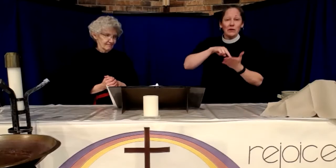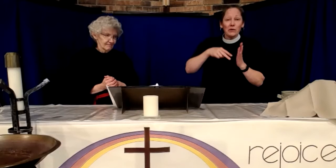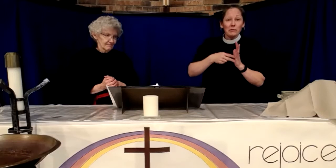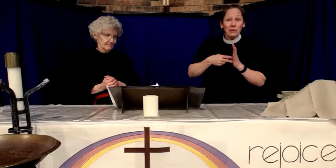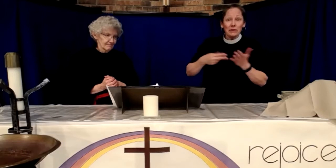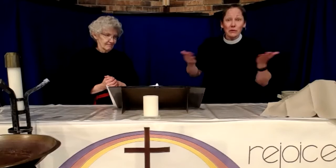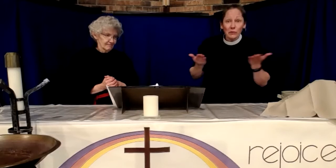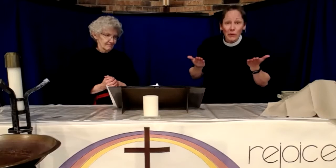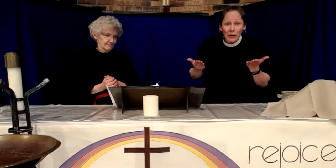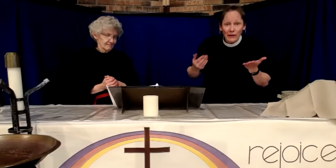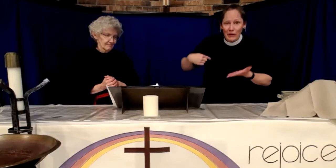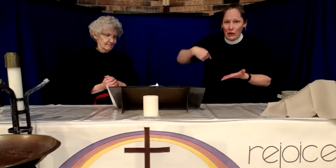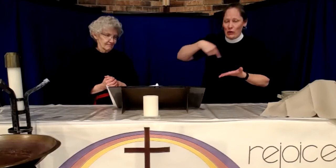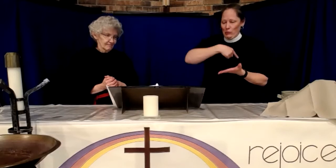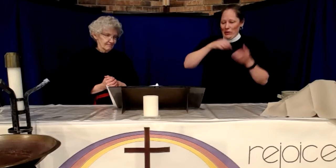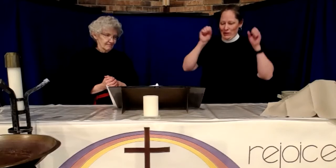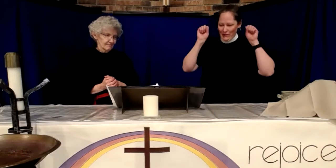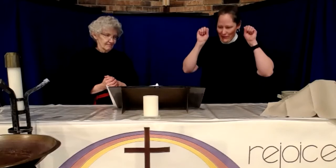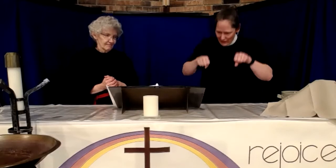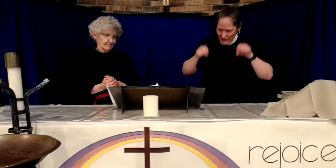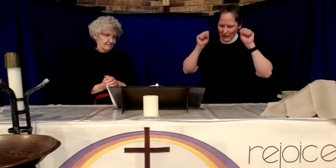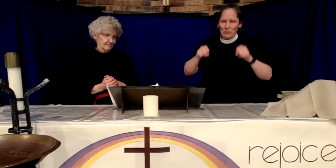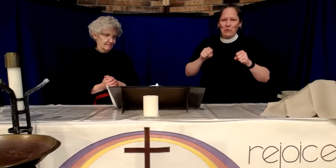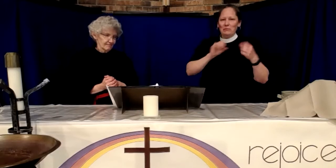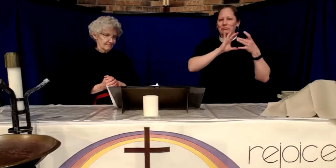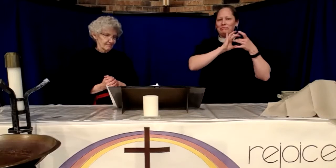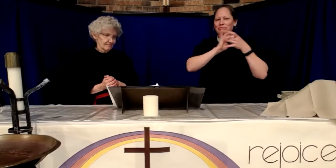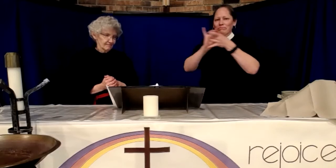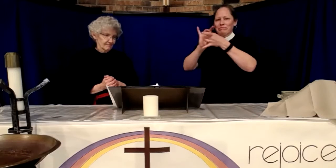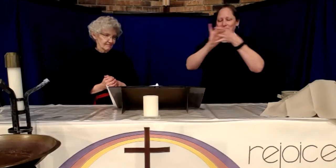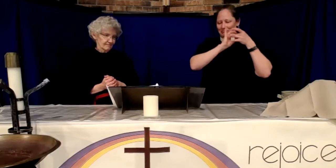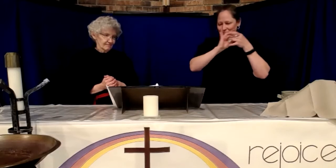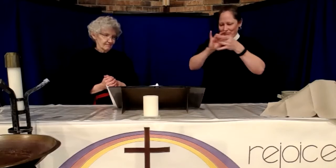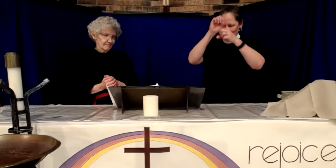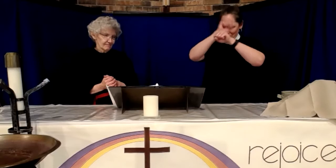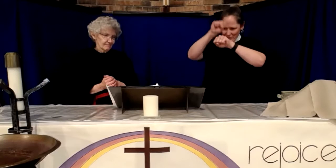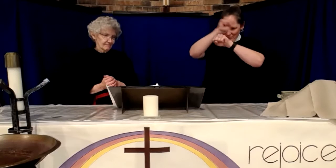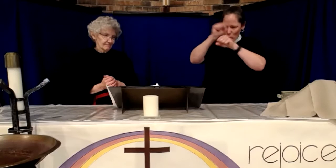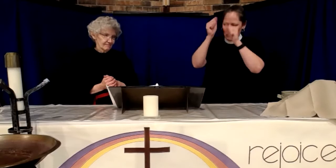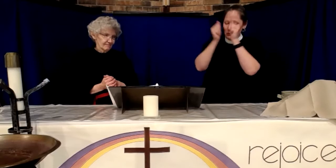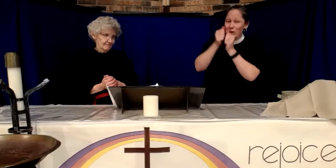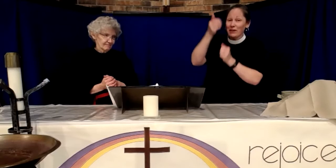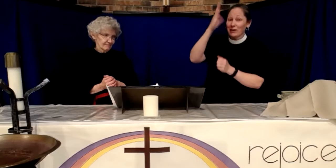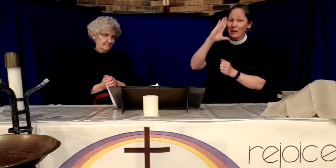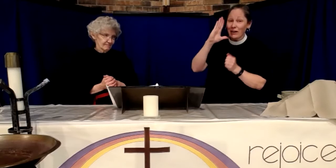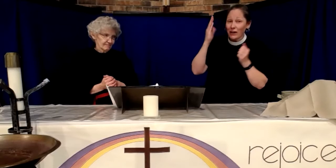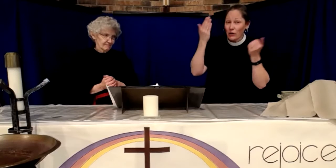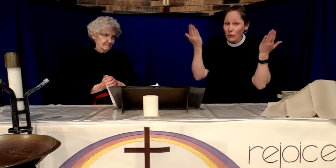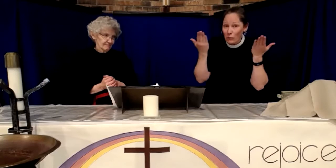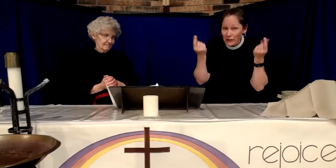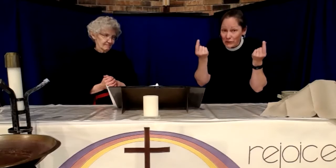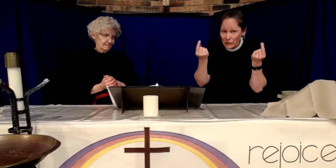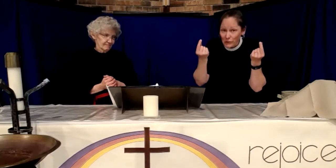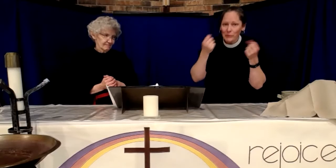And this is good news for us. We are capable to join with God to